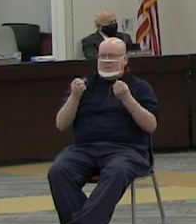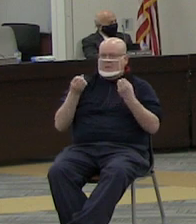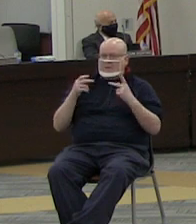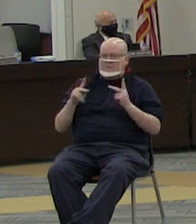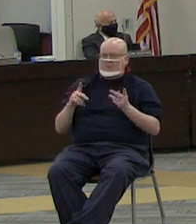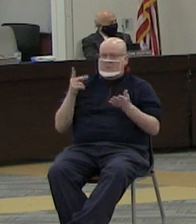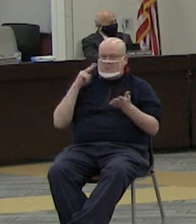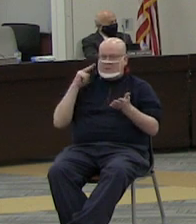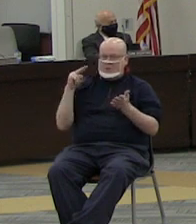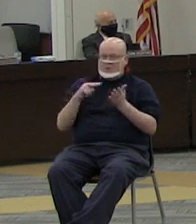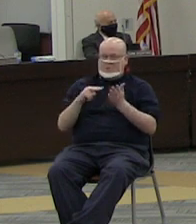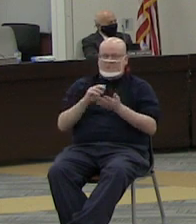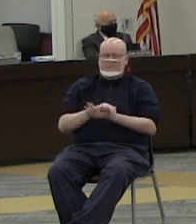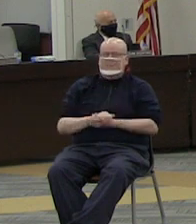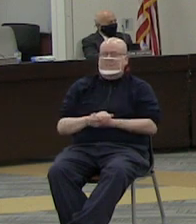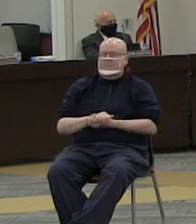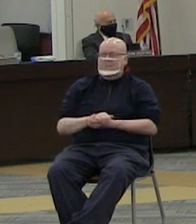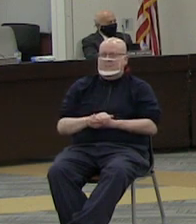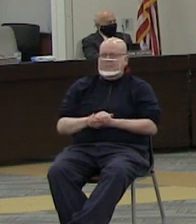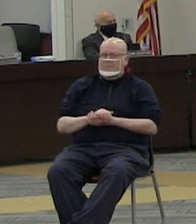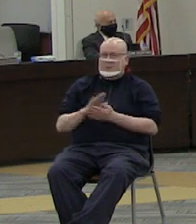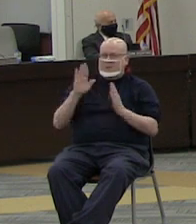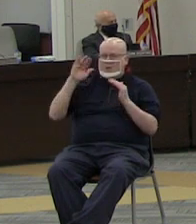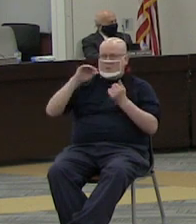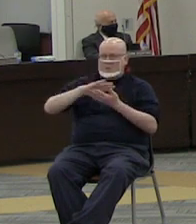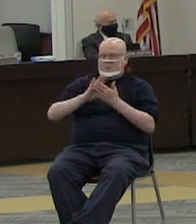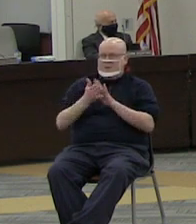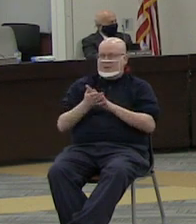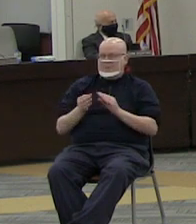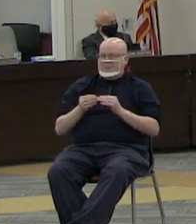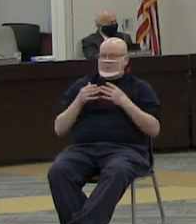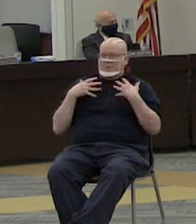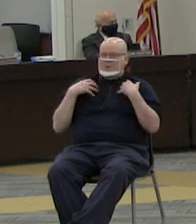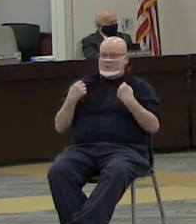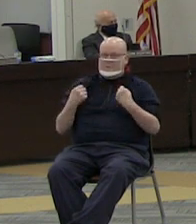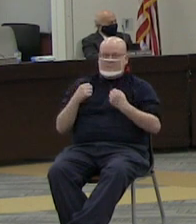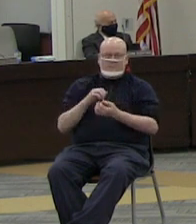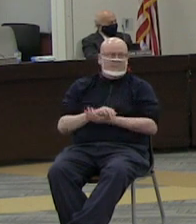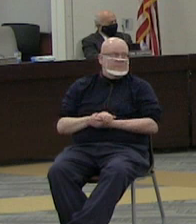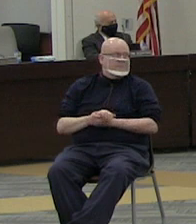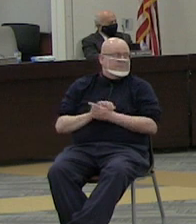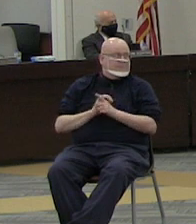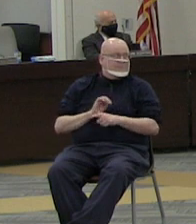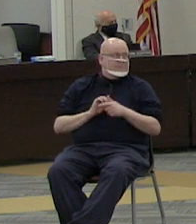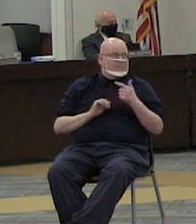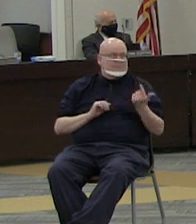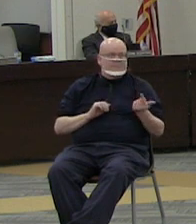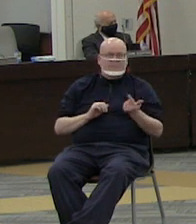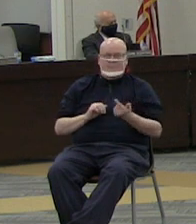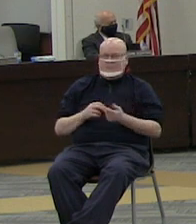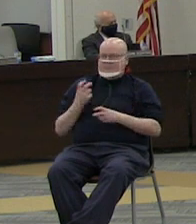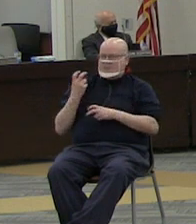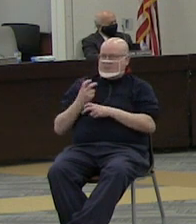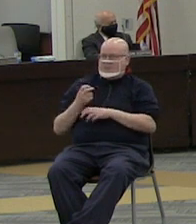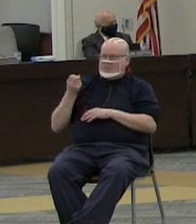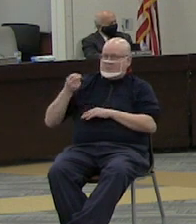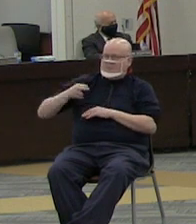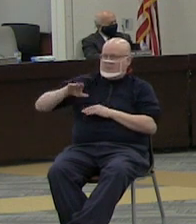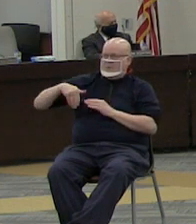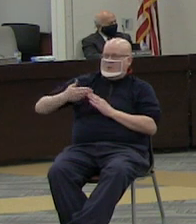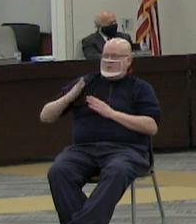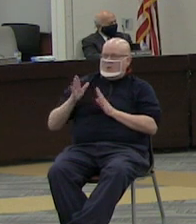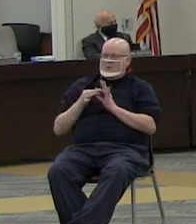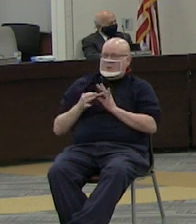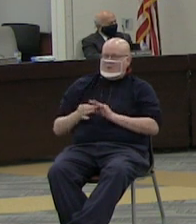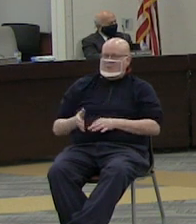out and hopefully become even more well. That's all I got. Well, it's hard to beat all those comments. Thank you,